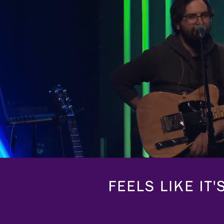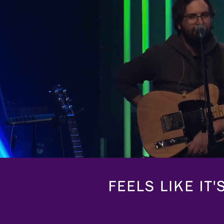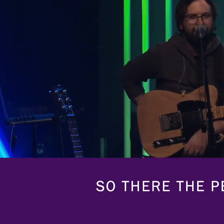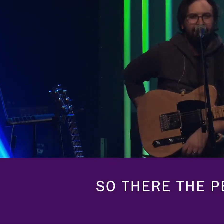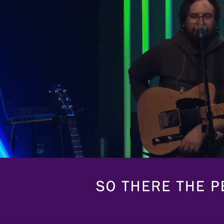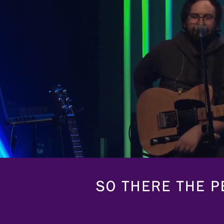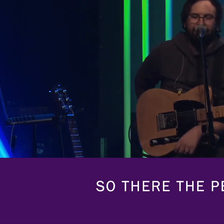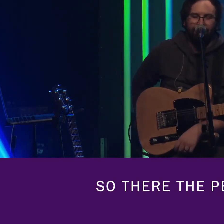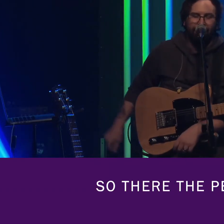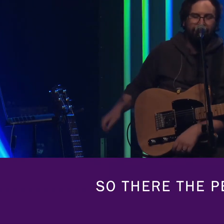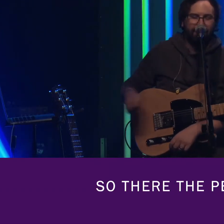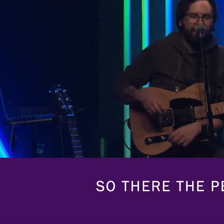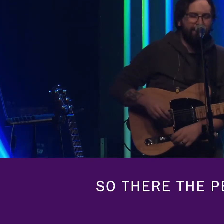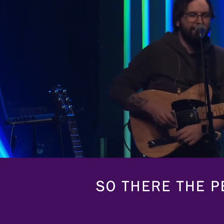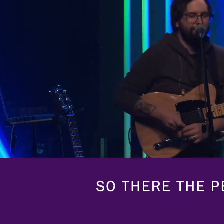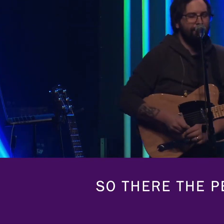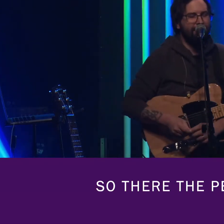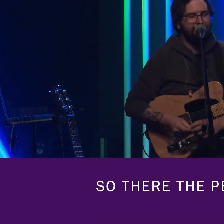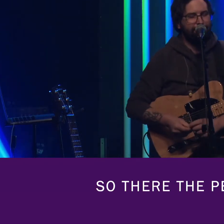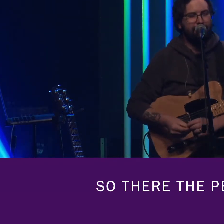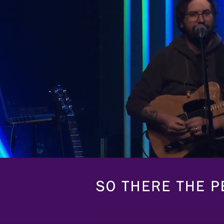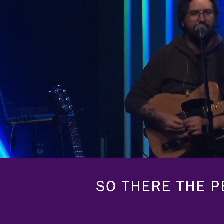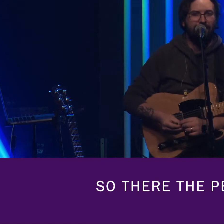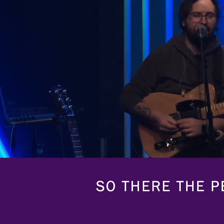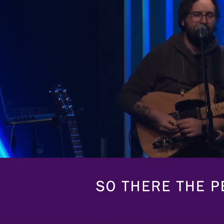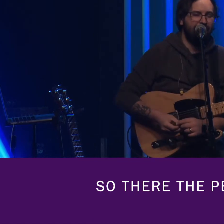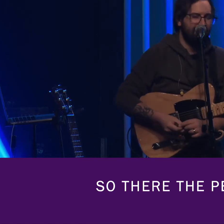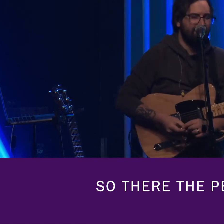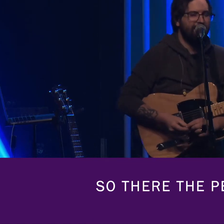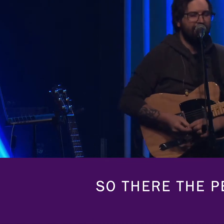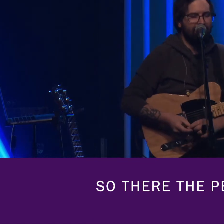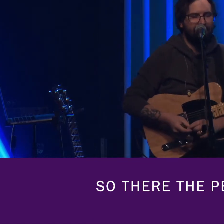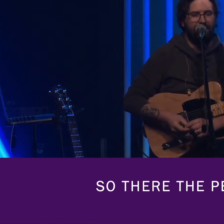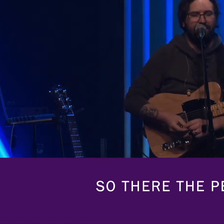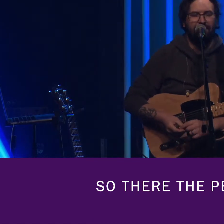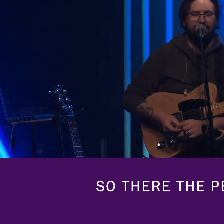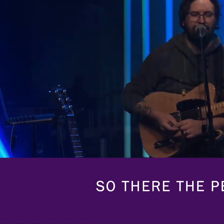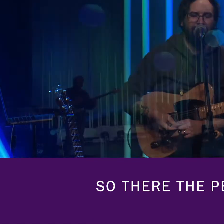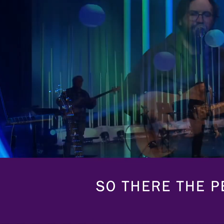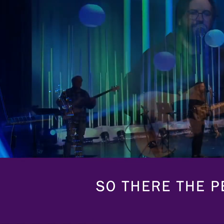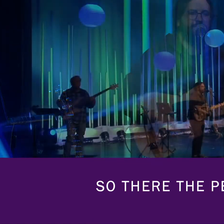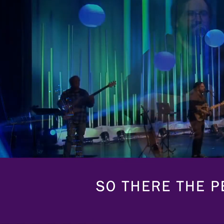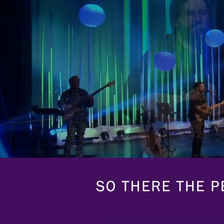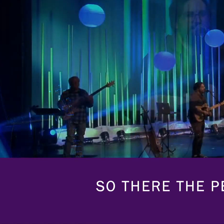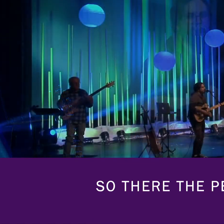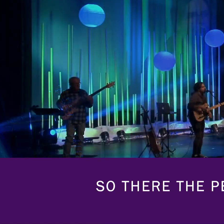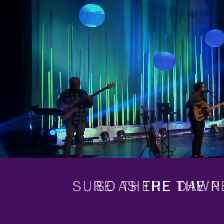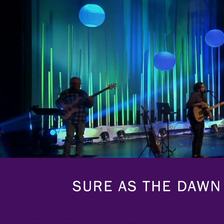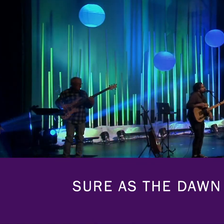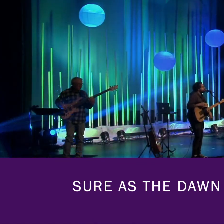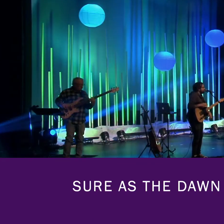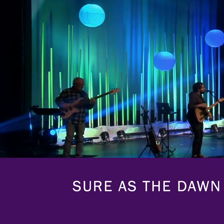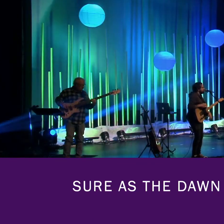in, so there the peace begins.